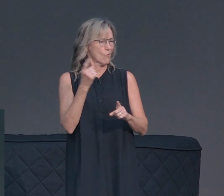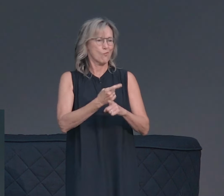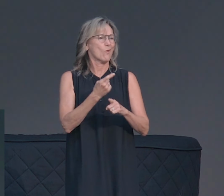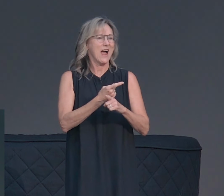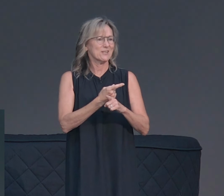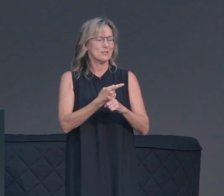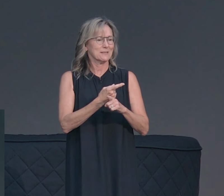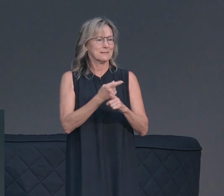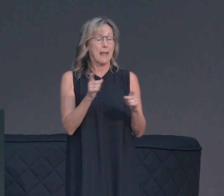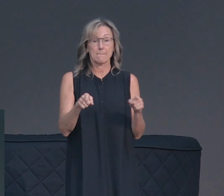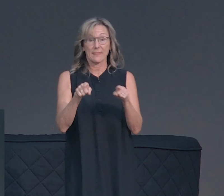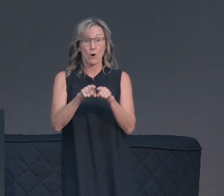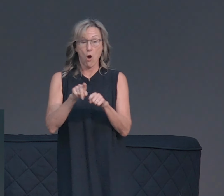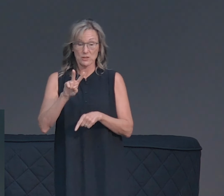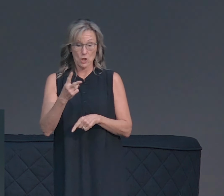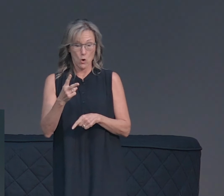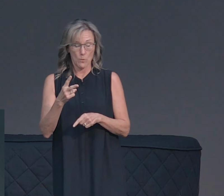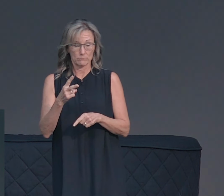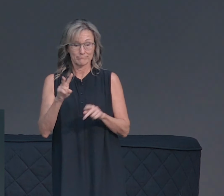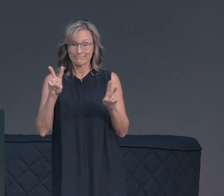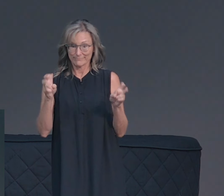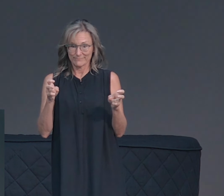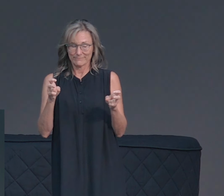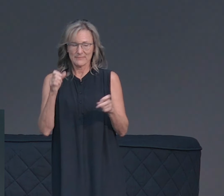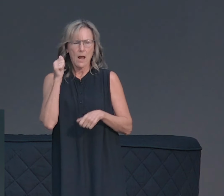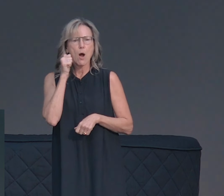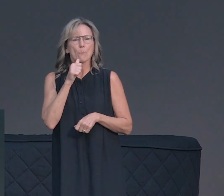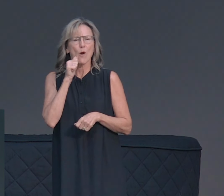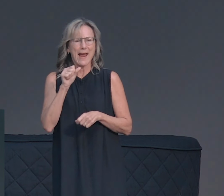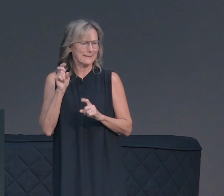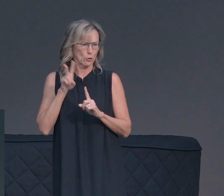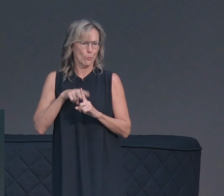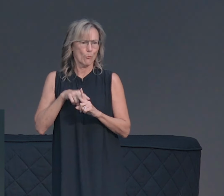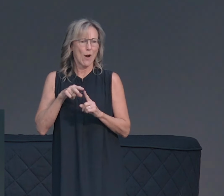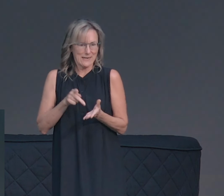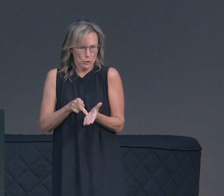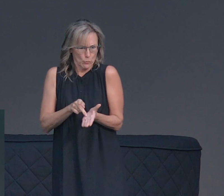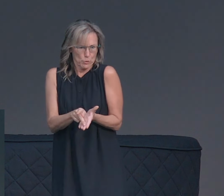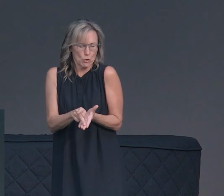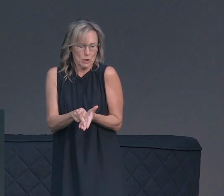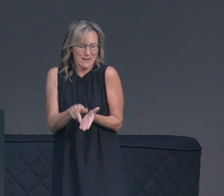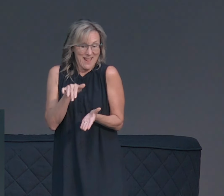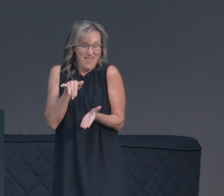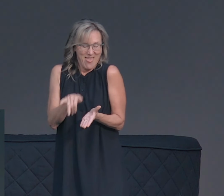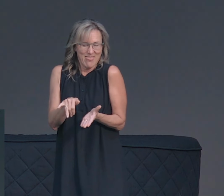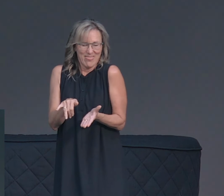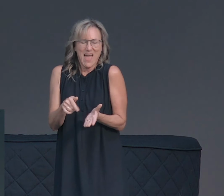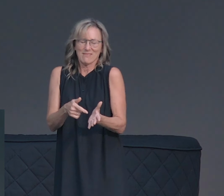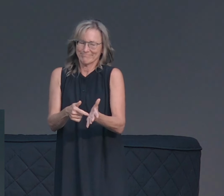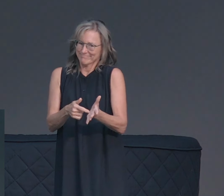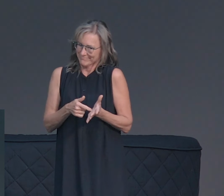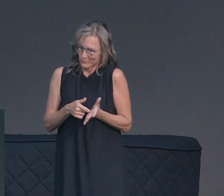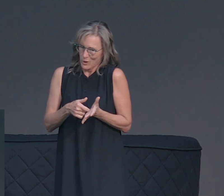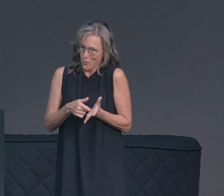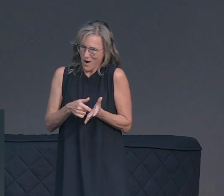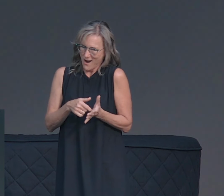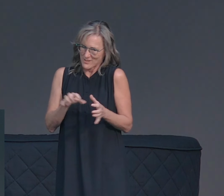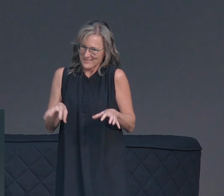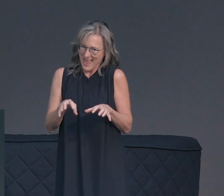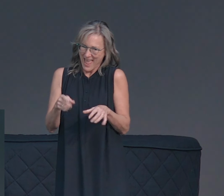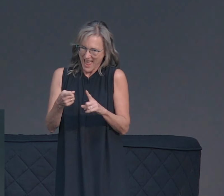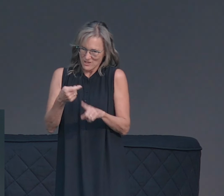But there's also practical purity. And that's the kind of purity that requires action on your part. When you are